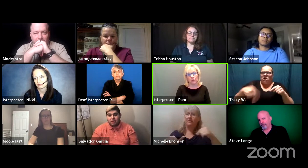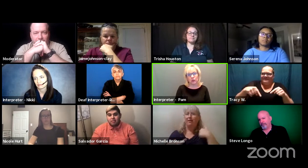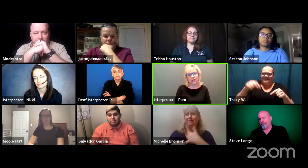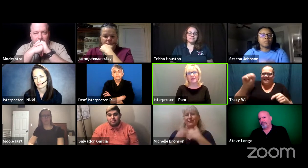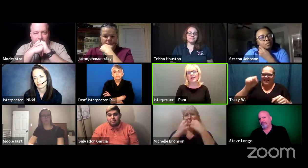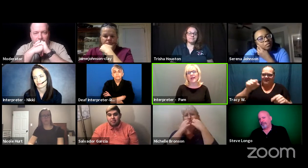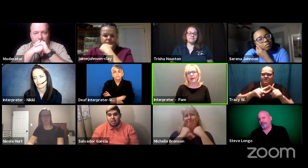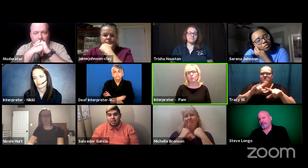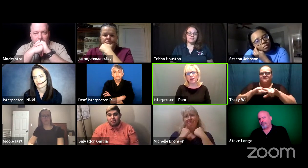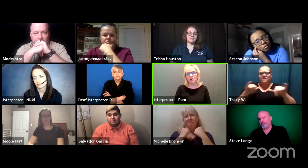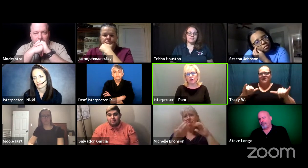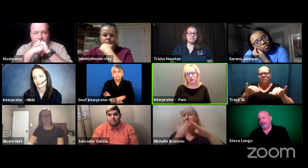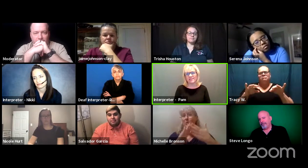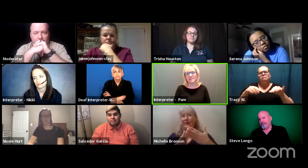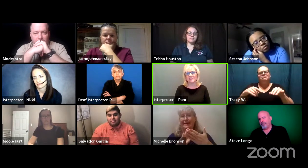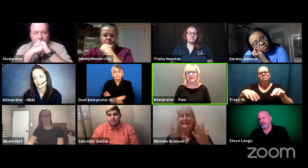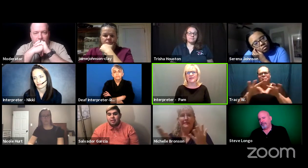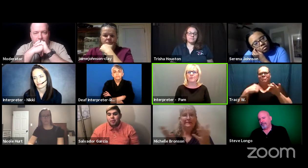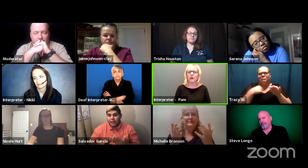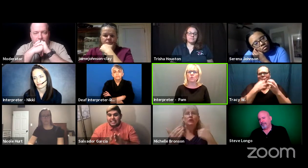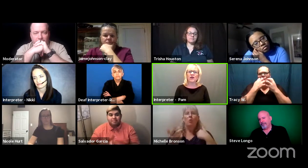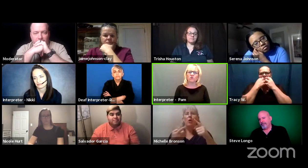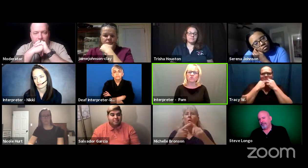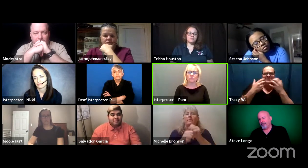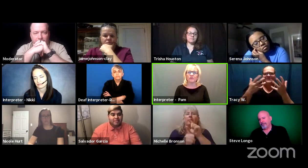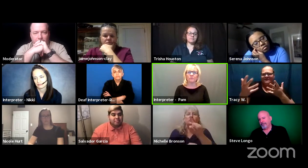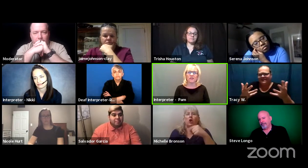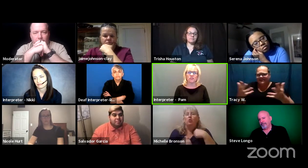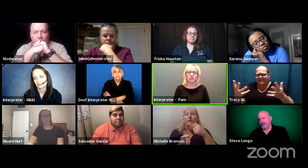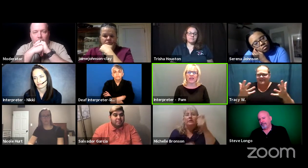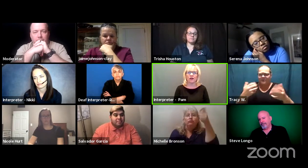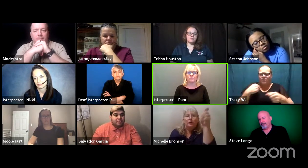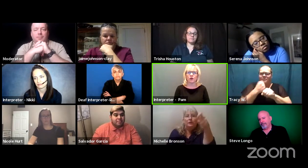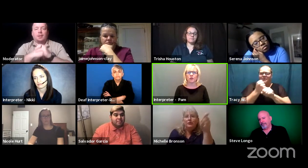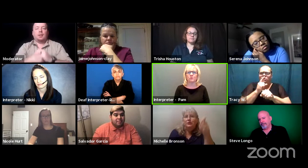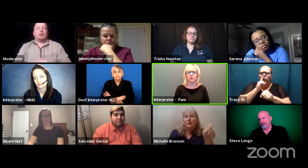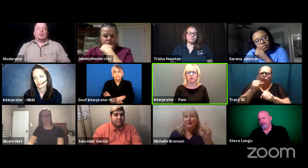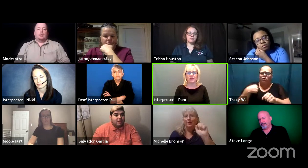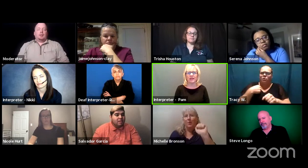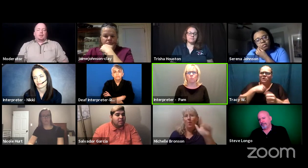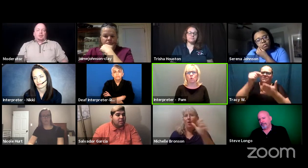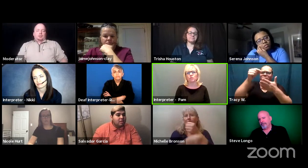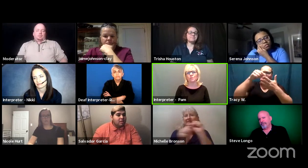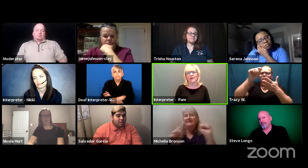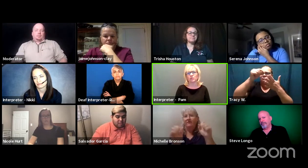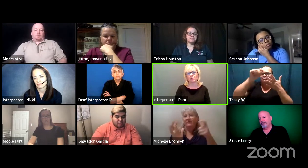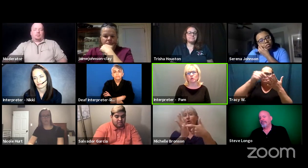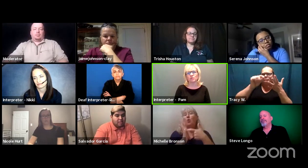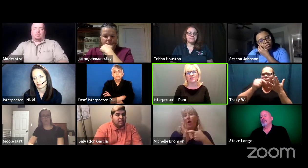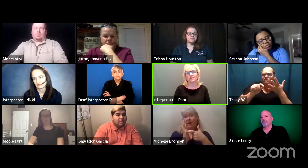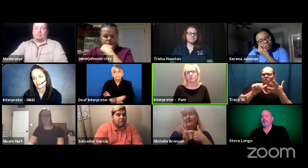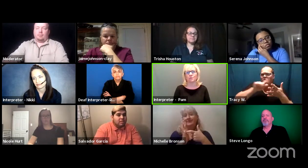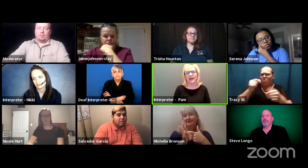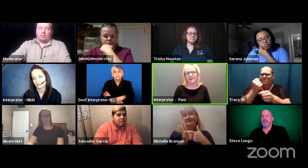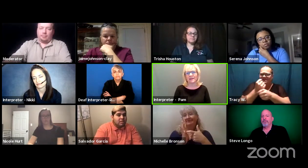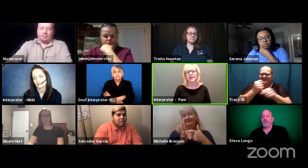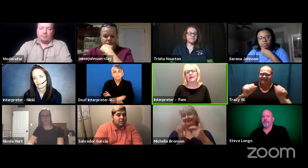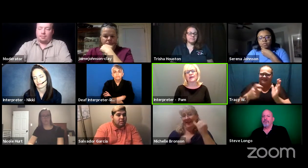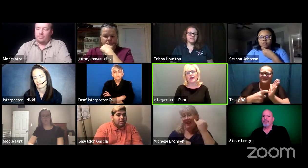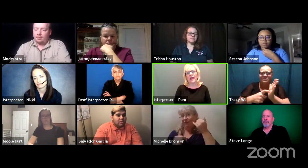full, and we are nervous, but we also very much care for our community and want to make sure those needs are met.